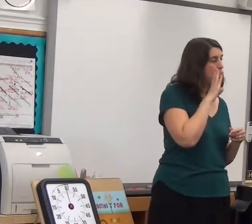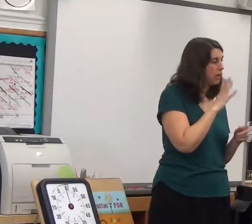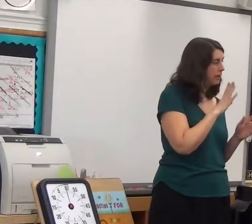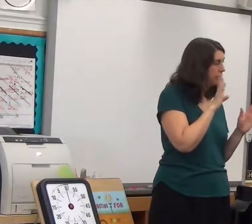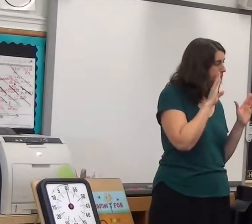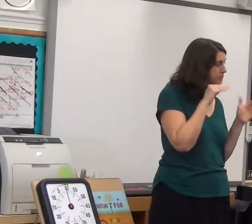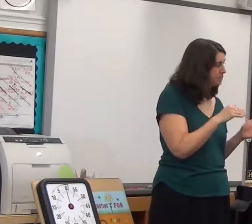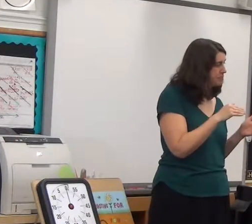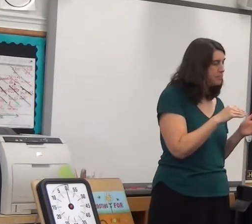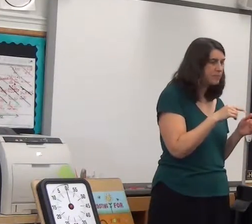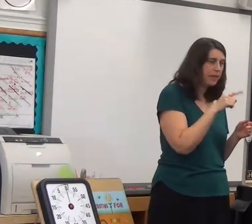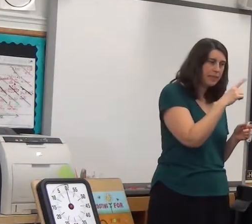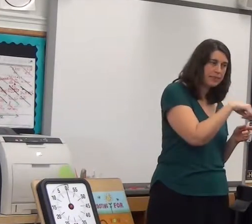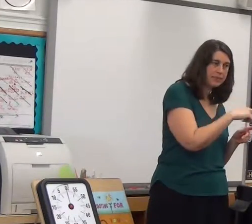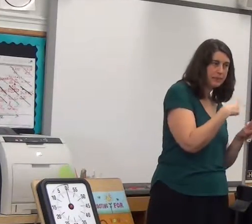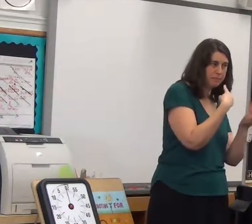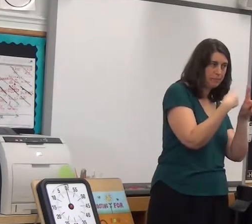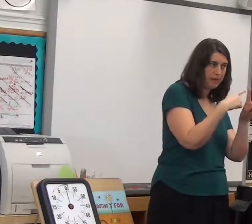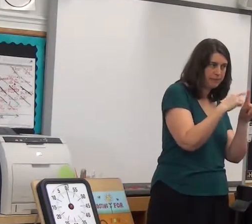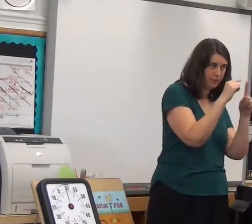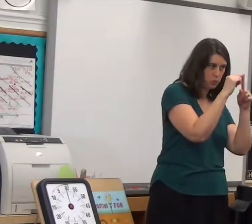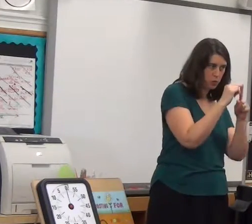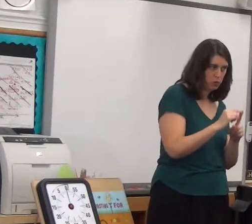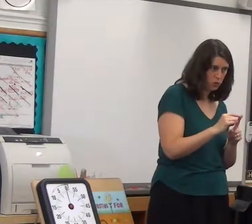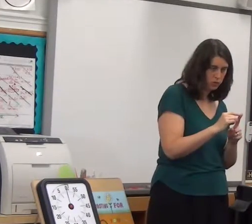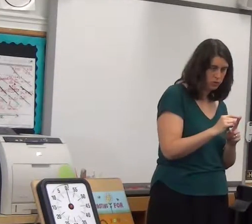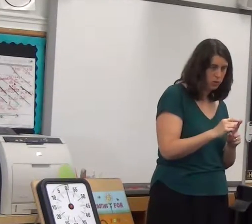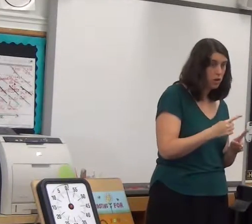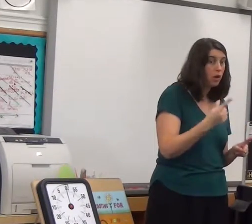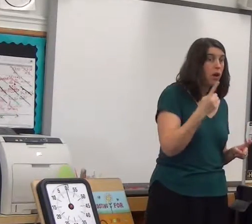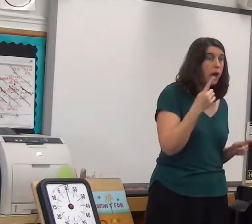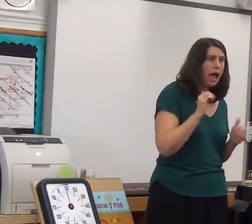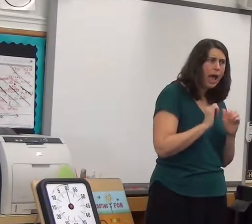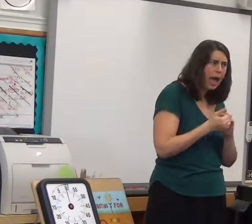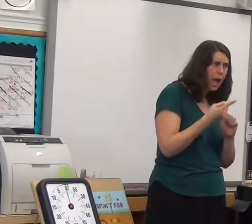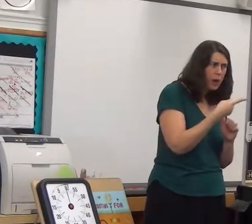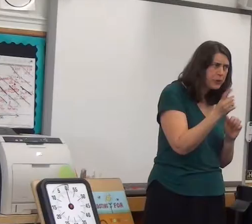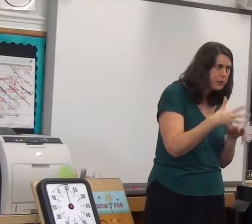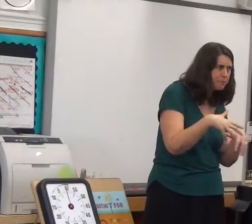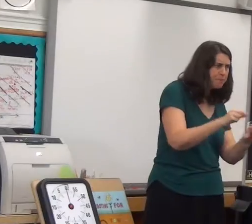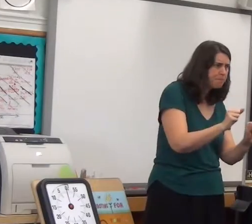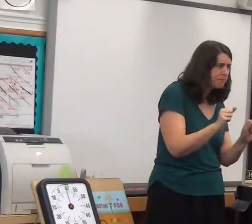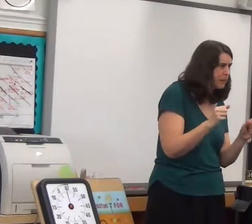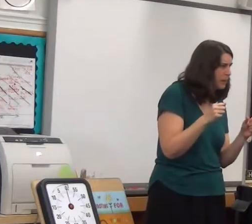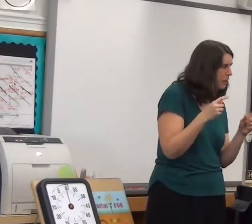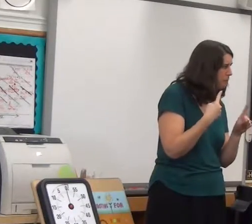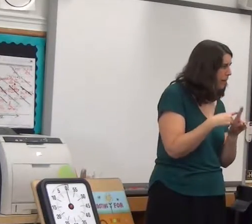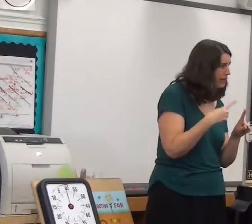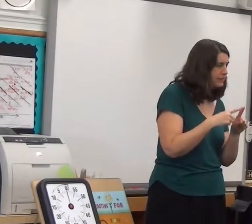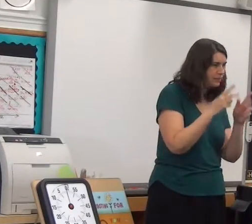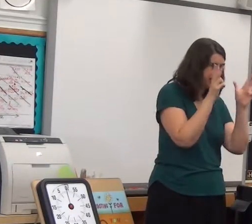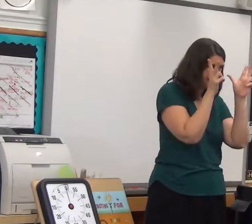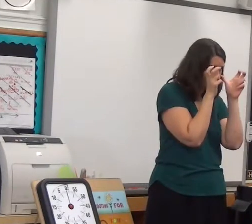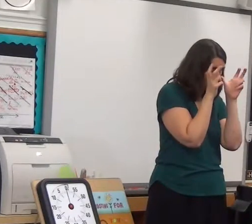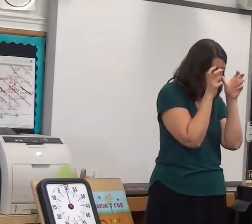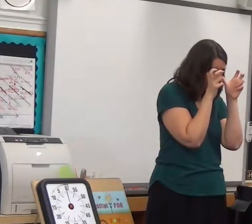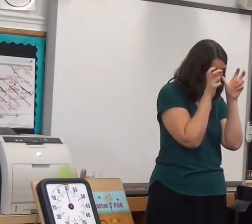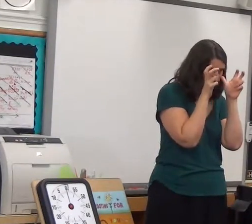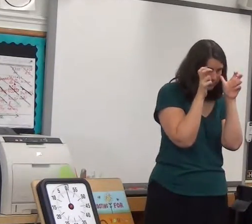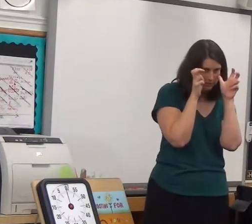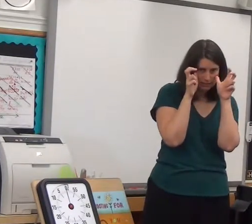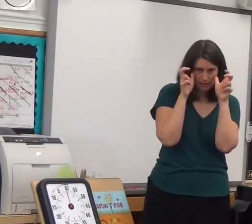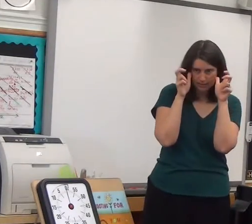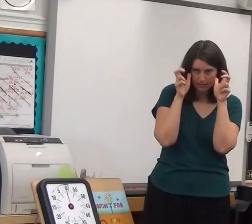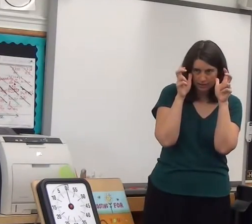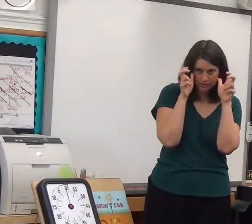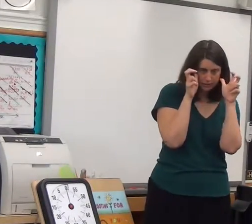talk about these positive words. One of the ways to be positive is to listen to others so